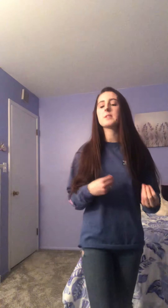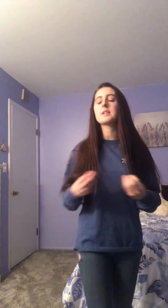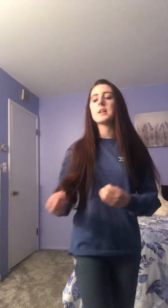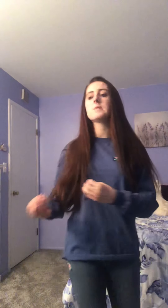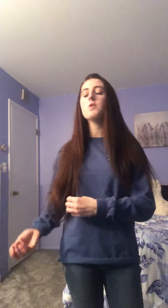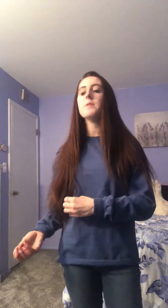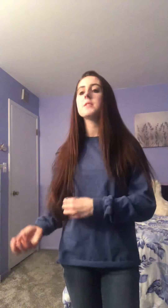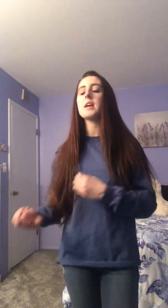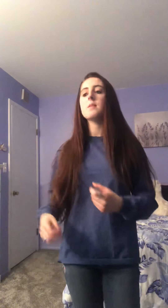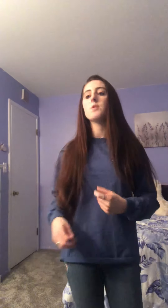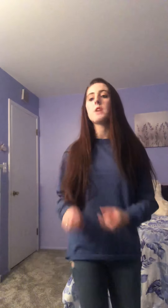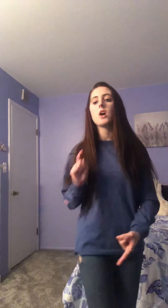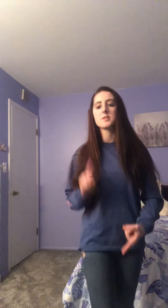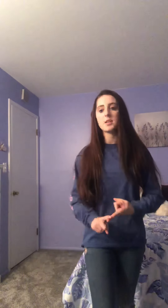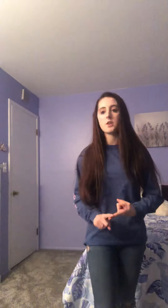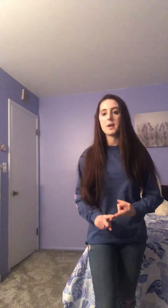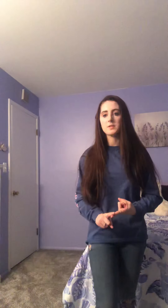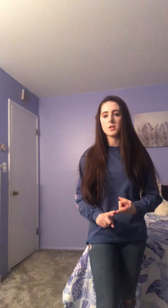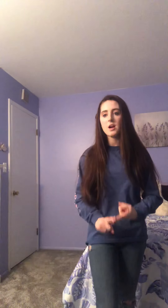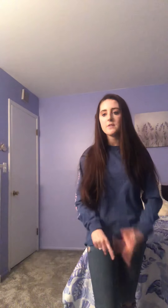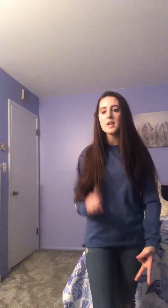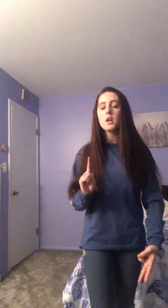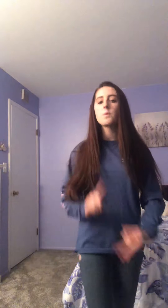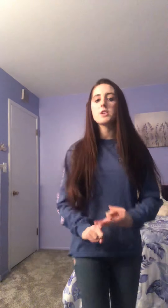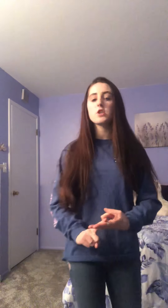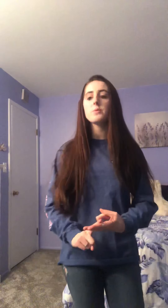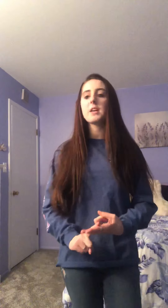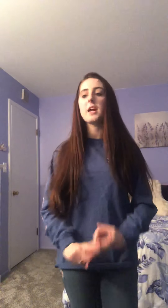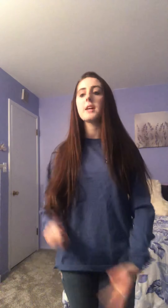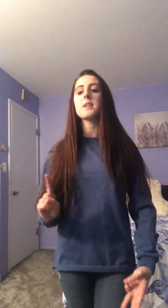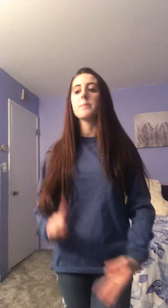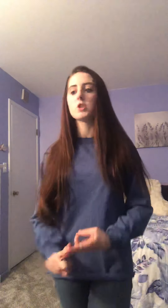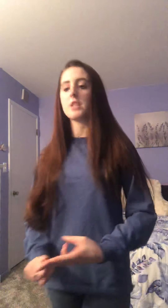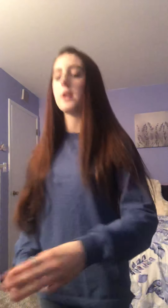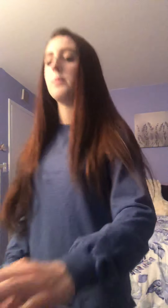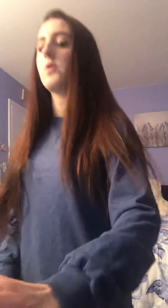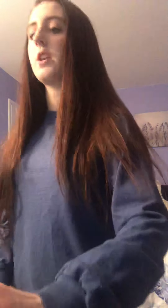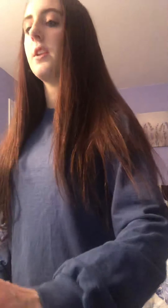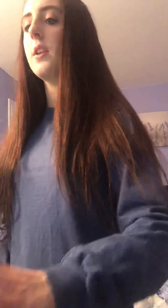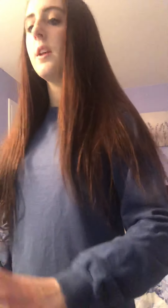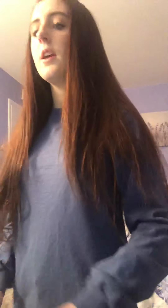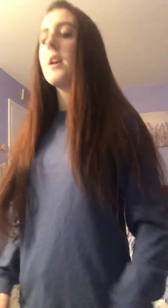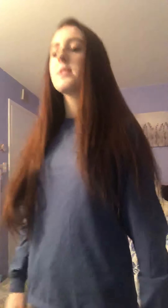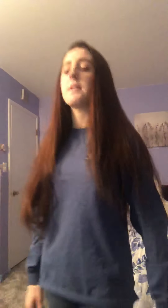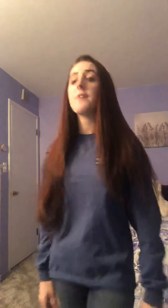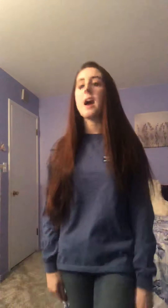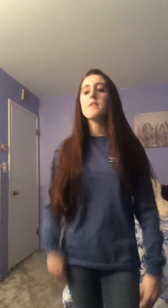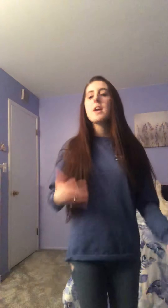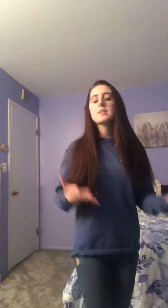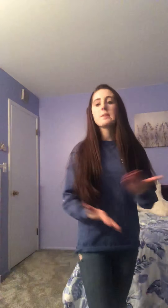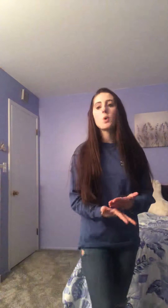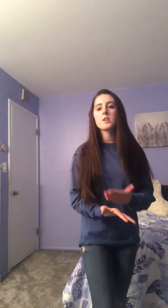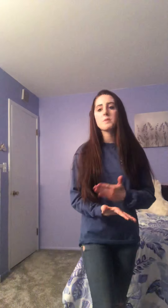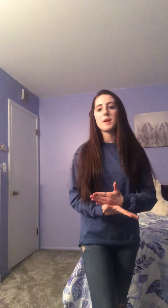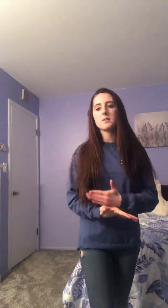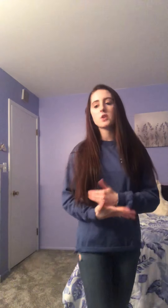science movements in the movie are center of balance and gravity, rotational mechanics, and projectile motion. Slide 5 is the importance of balance and gravity